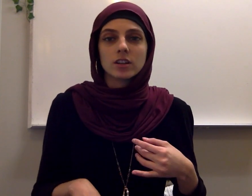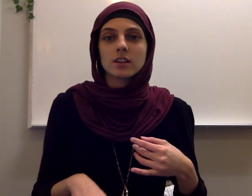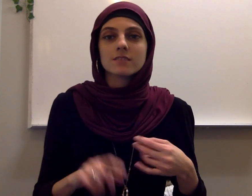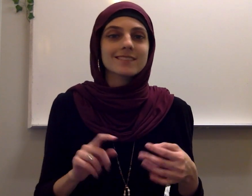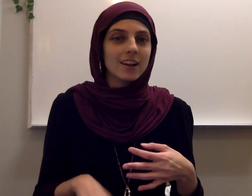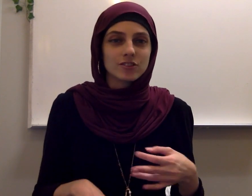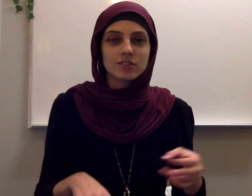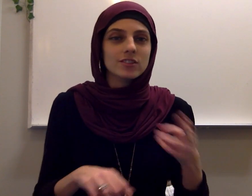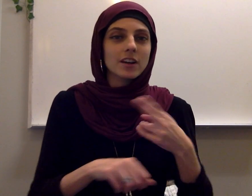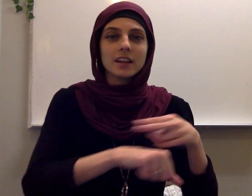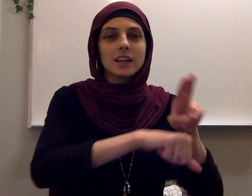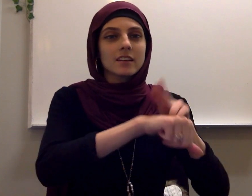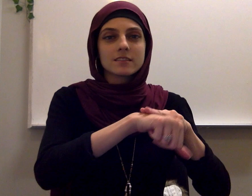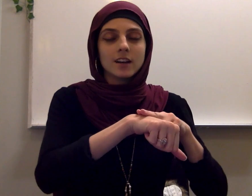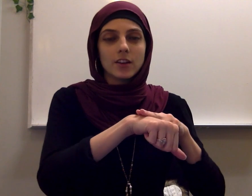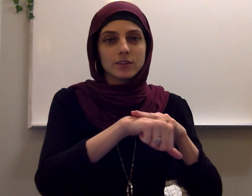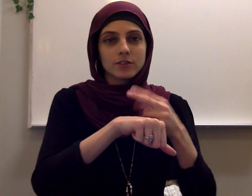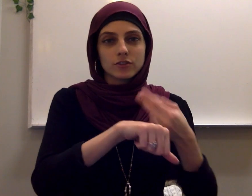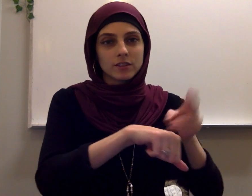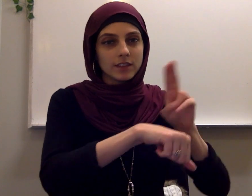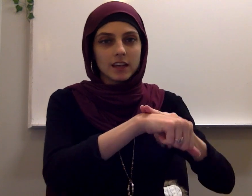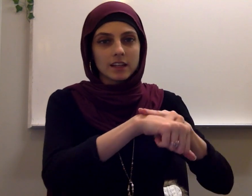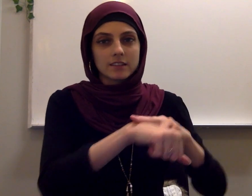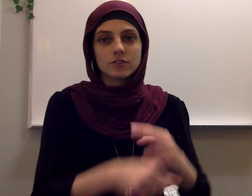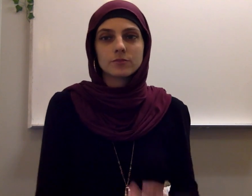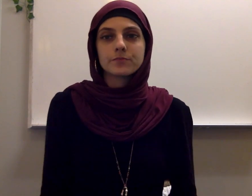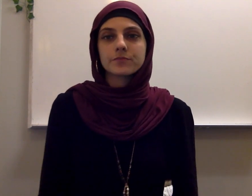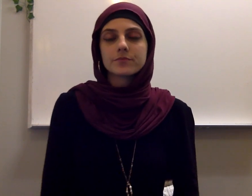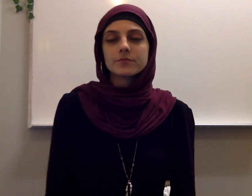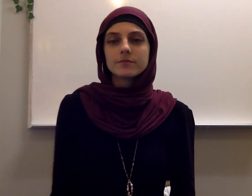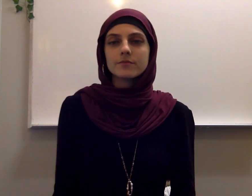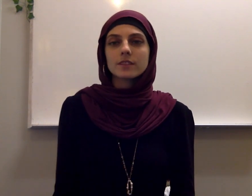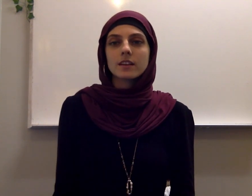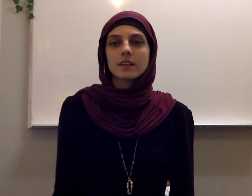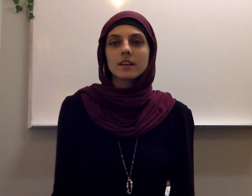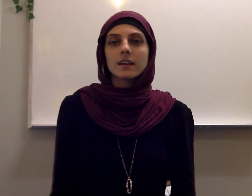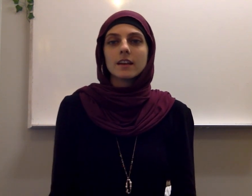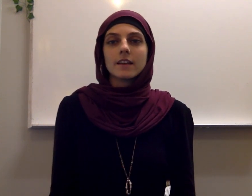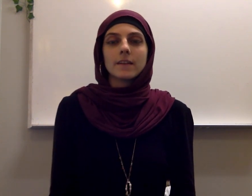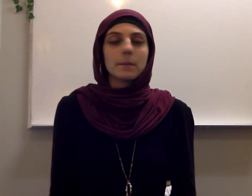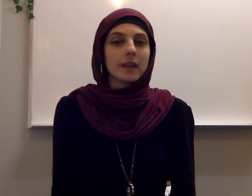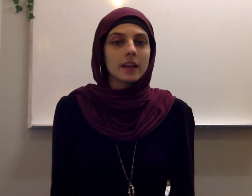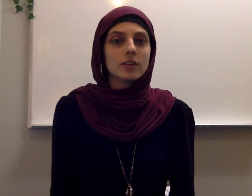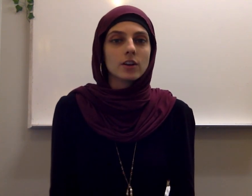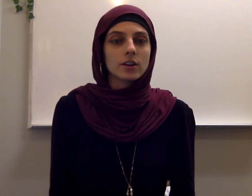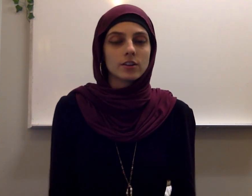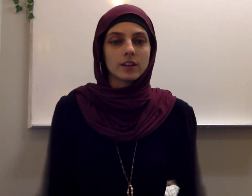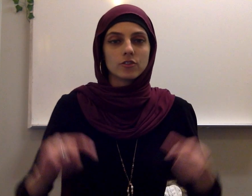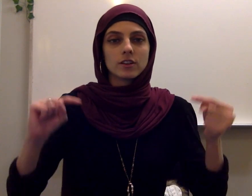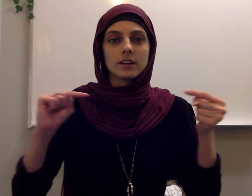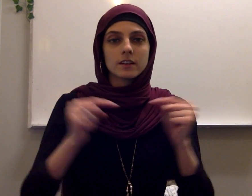nature, national, any other version of that in English. And then pain, hurt, or injury.